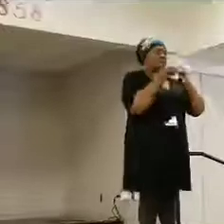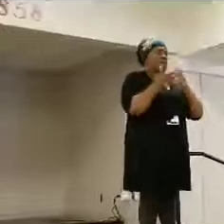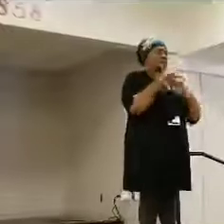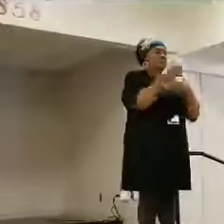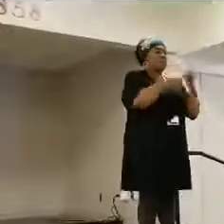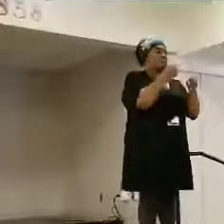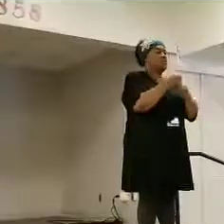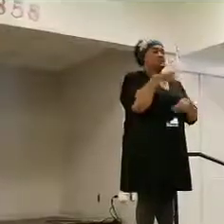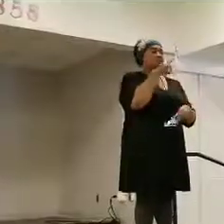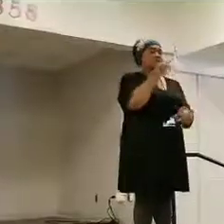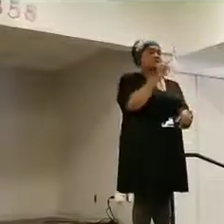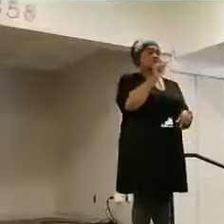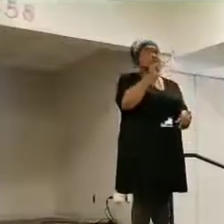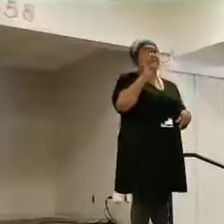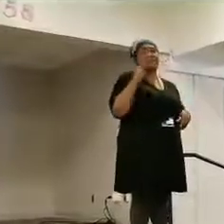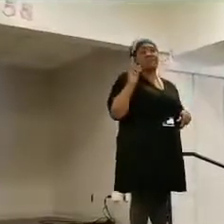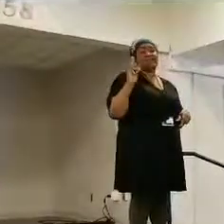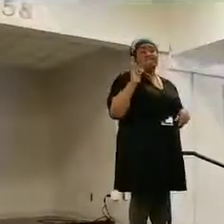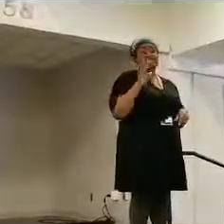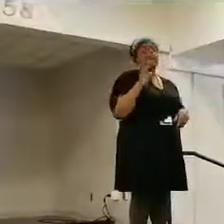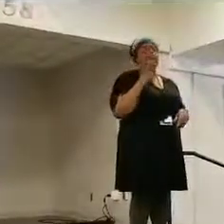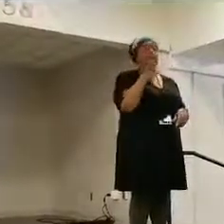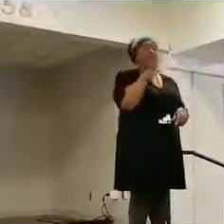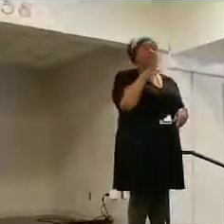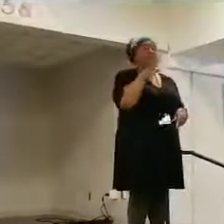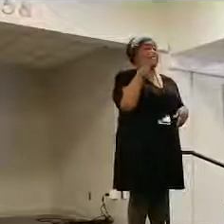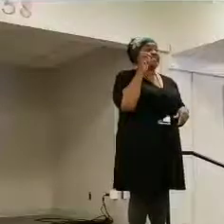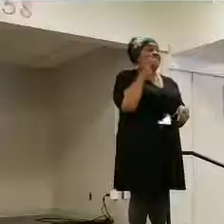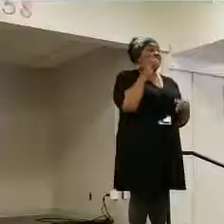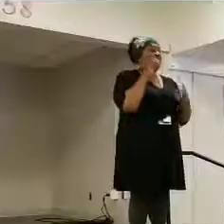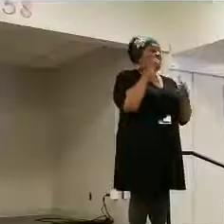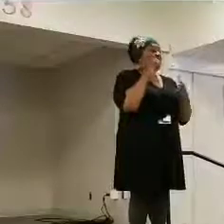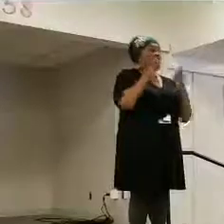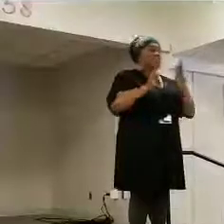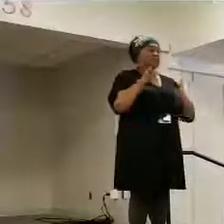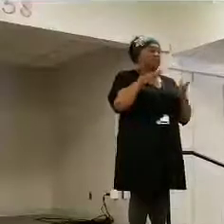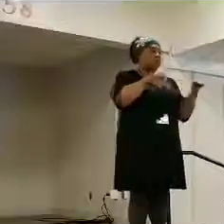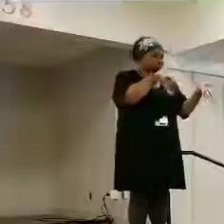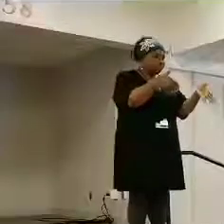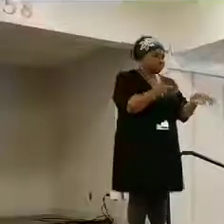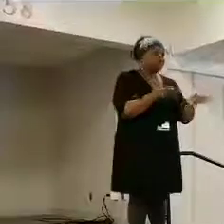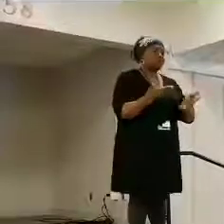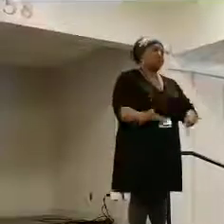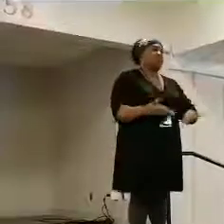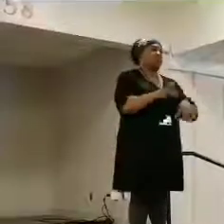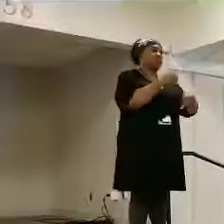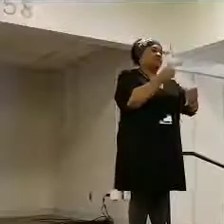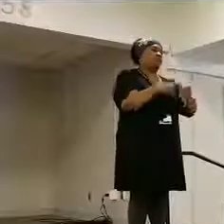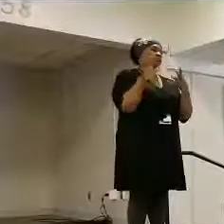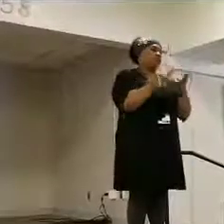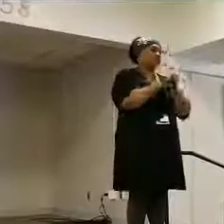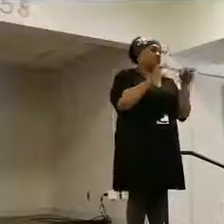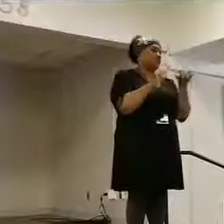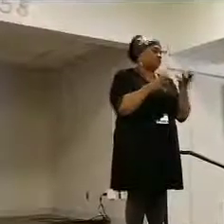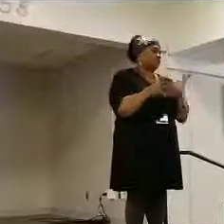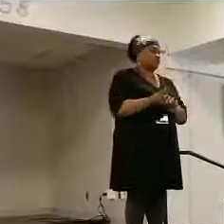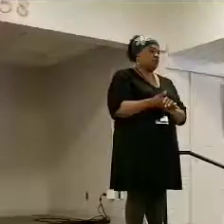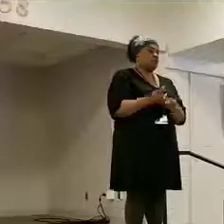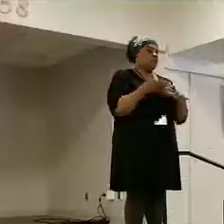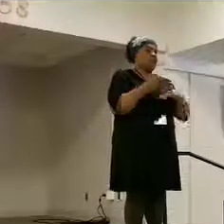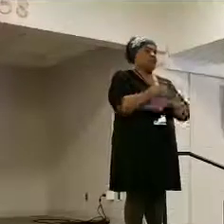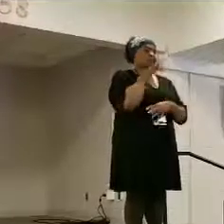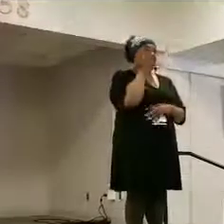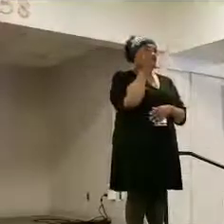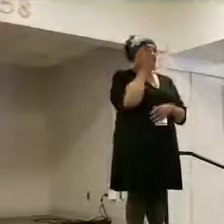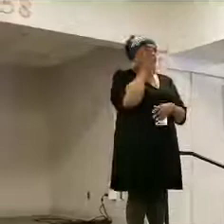year 2017 alone, 356 people were killed because of natural disasters. After hearing